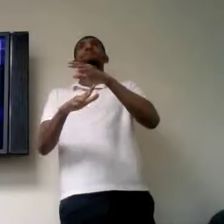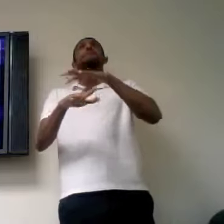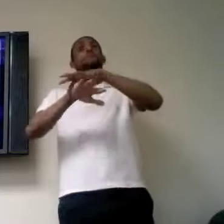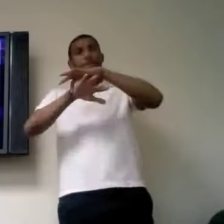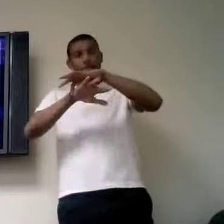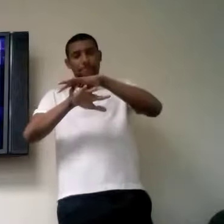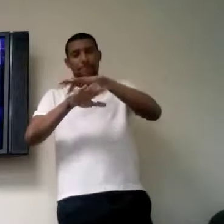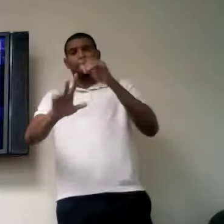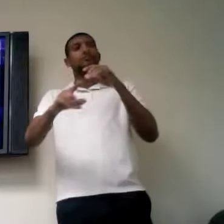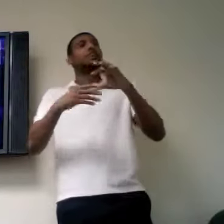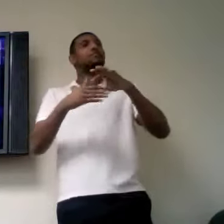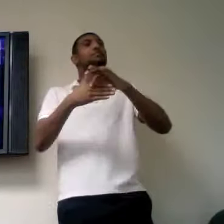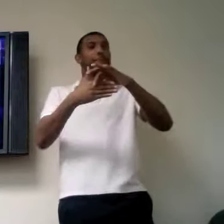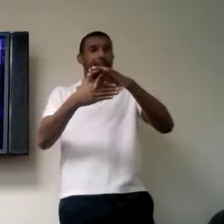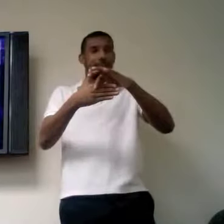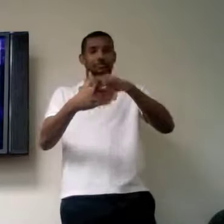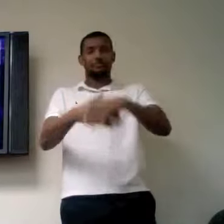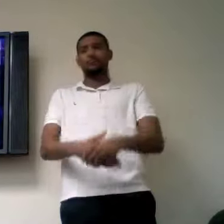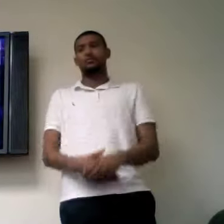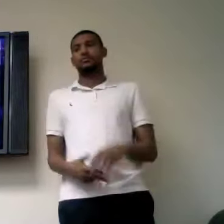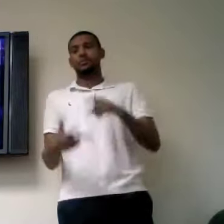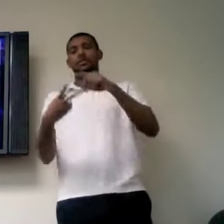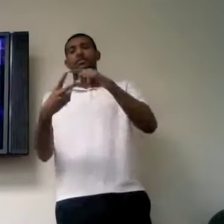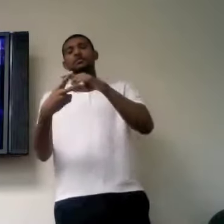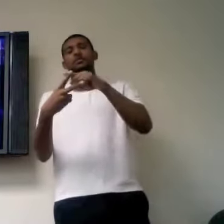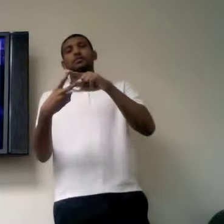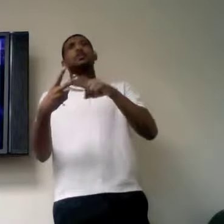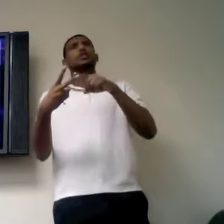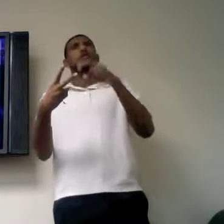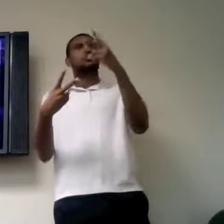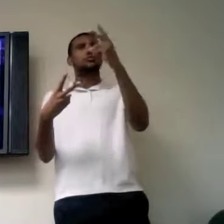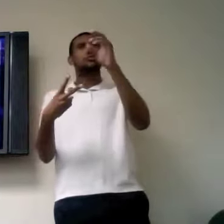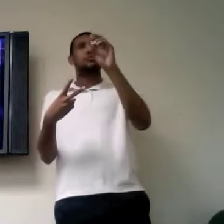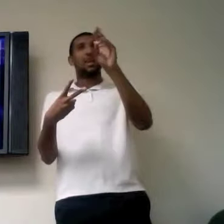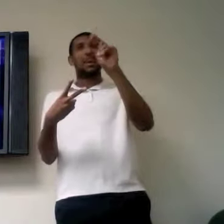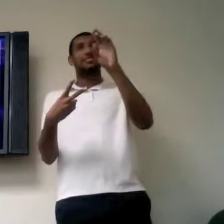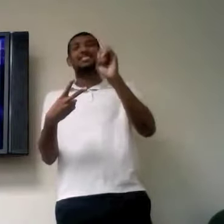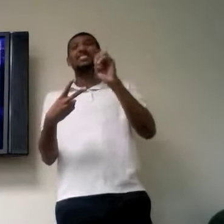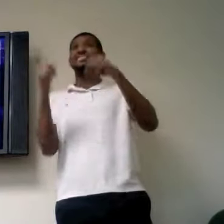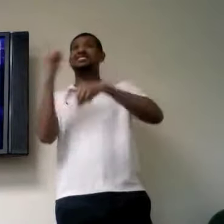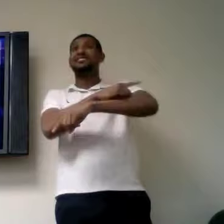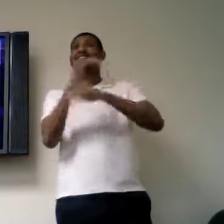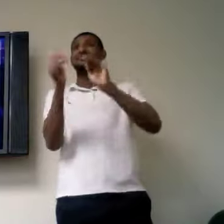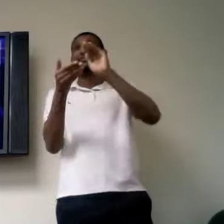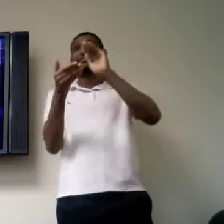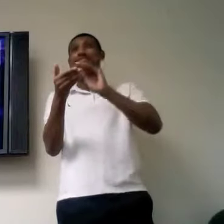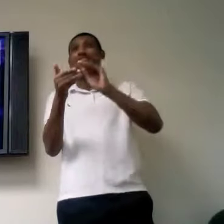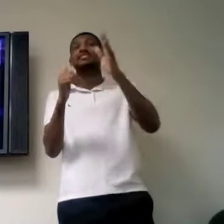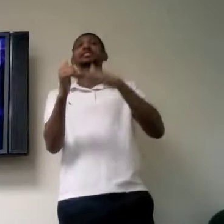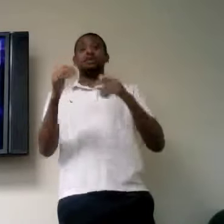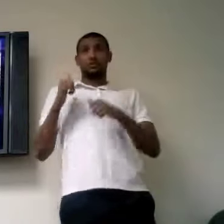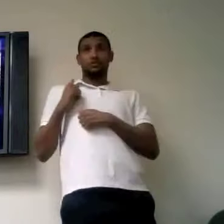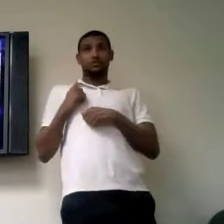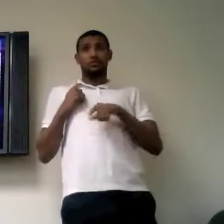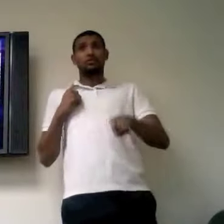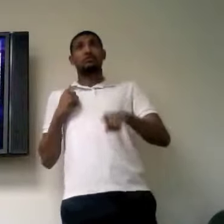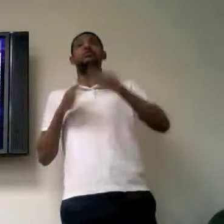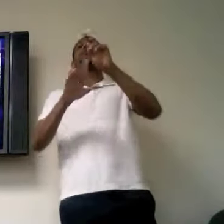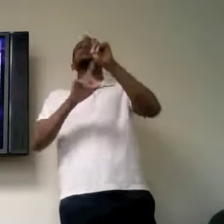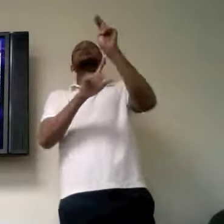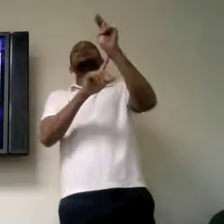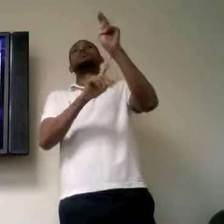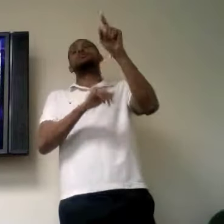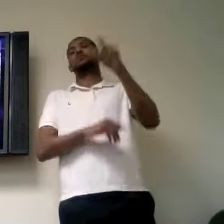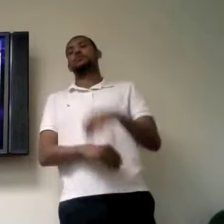prisoners were only 2 ounces a day less than for soldiers serving in the Union Army at this time.